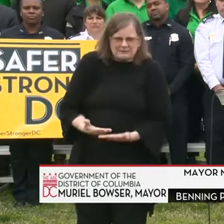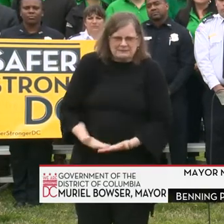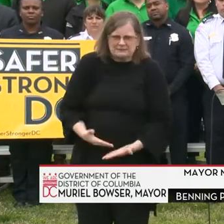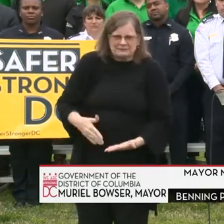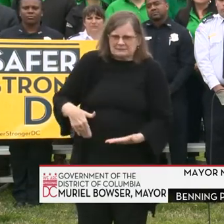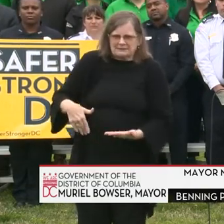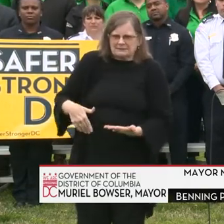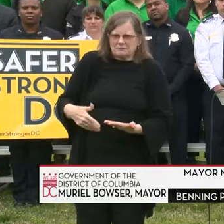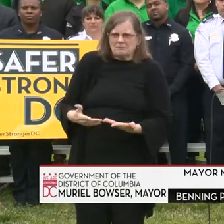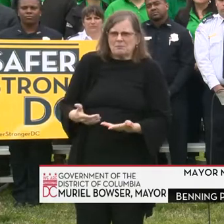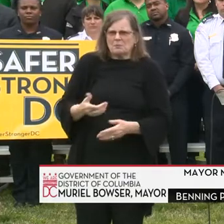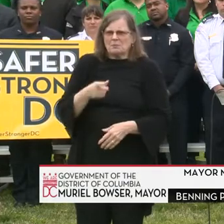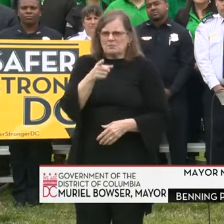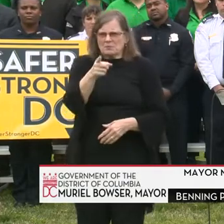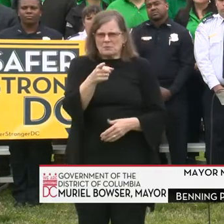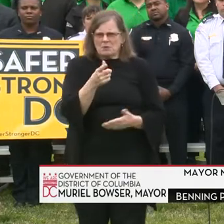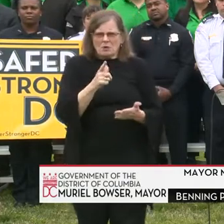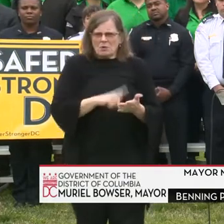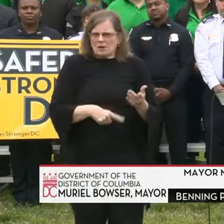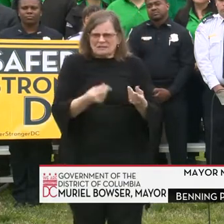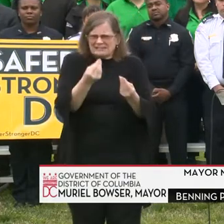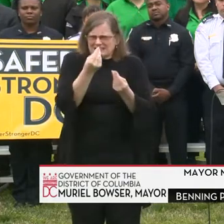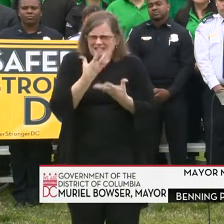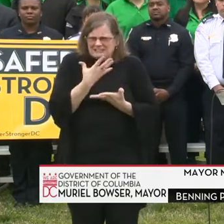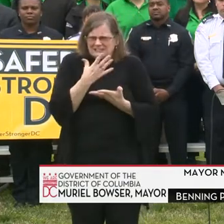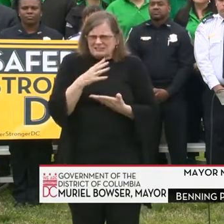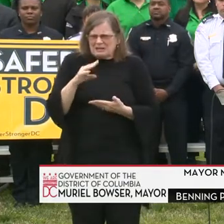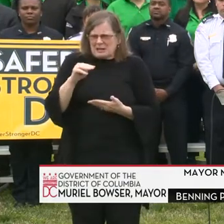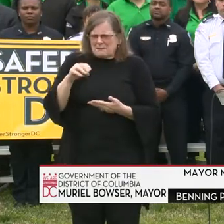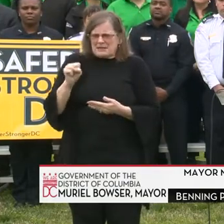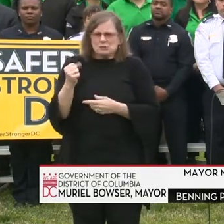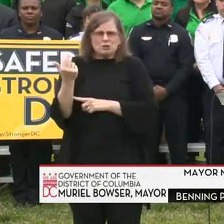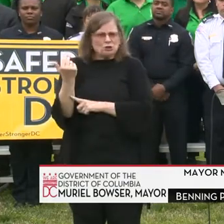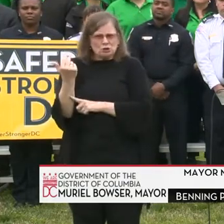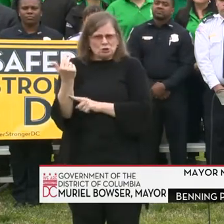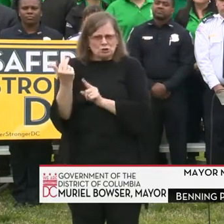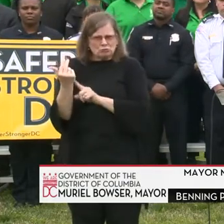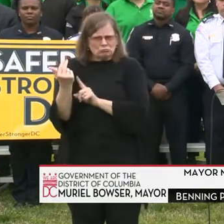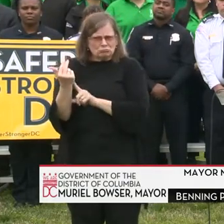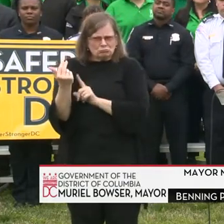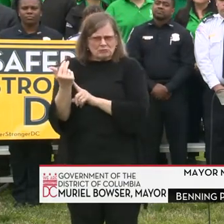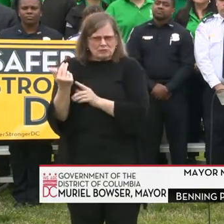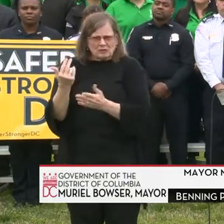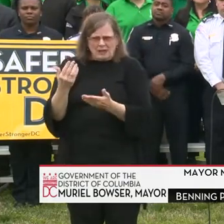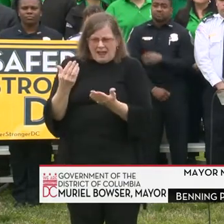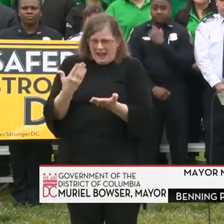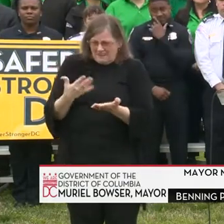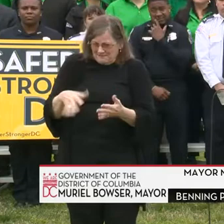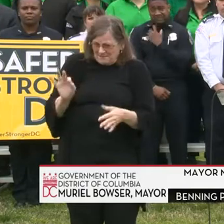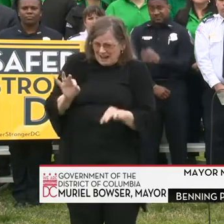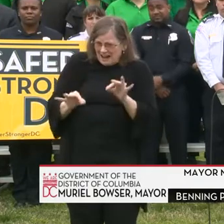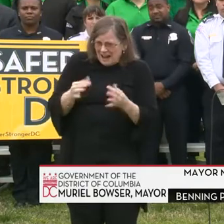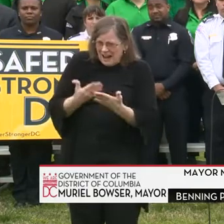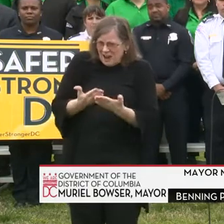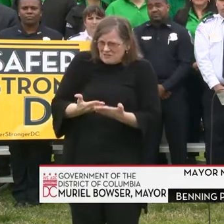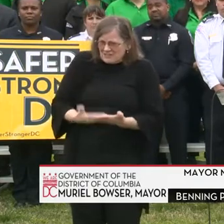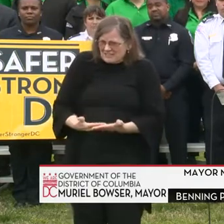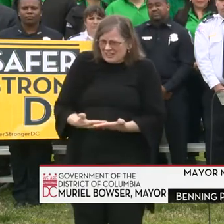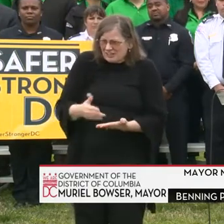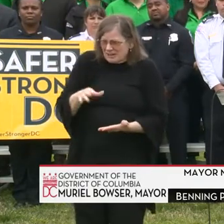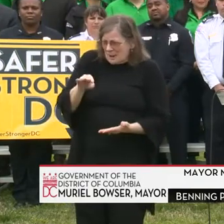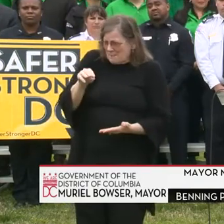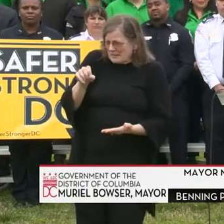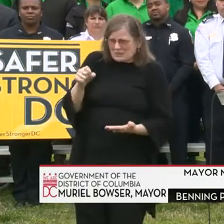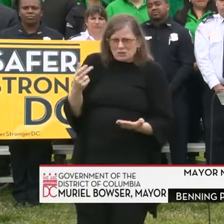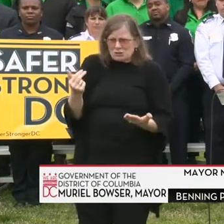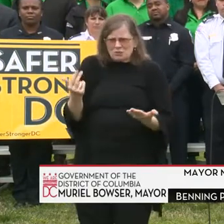of MS-13, either in that case and the latest evidence that you've found down there, as well as just MS-13